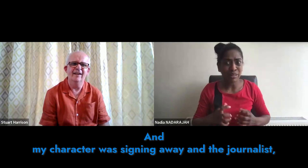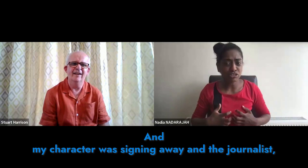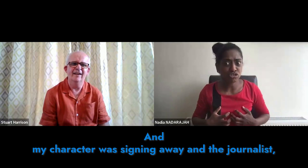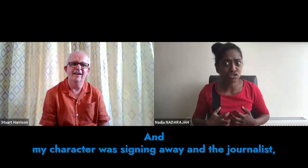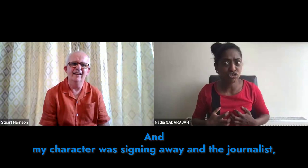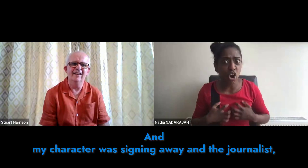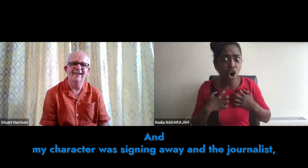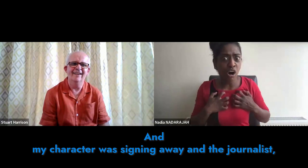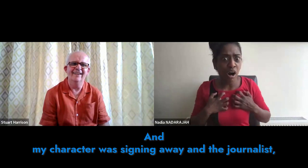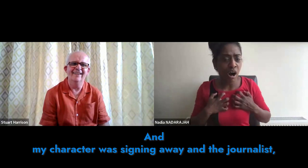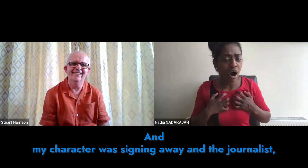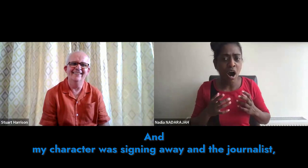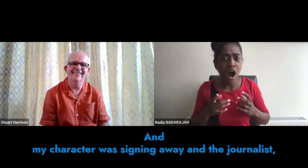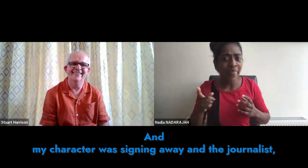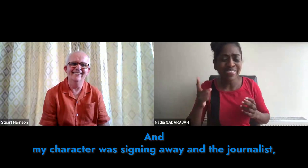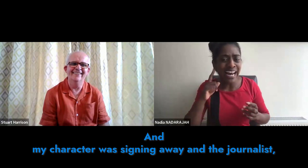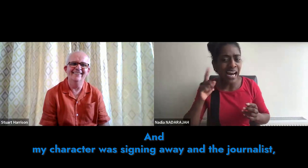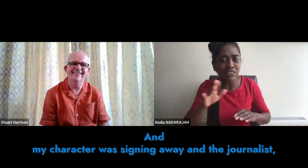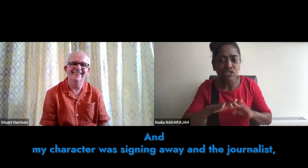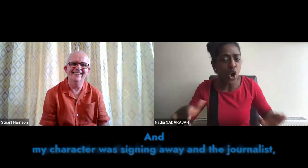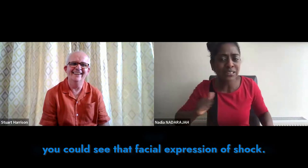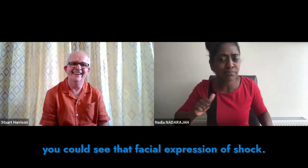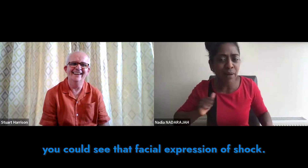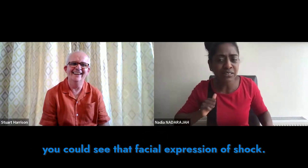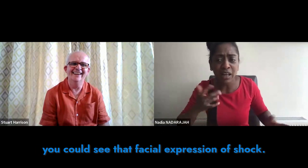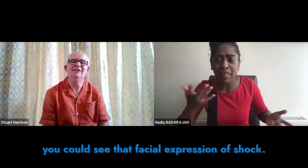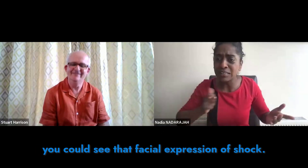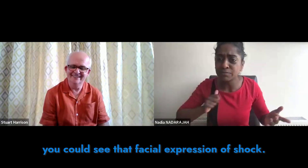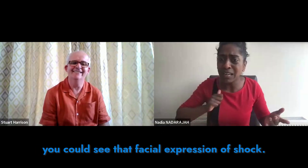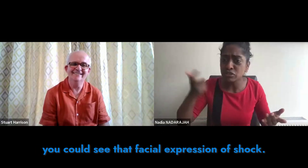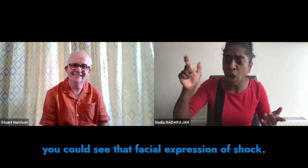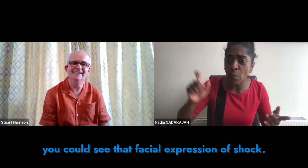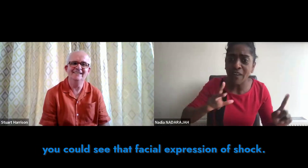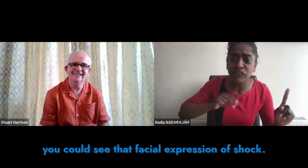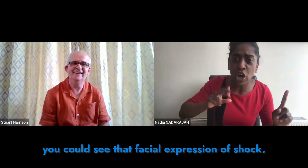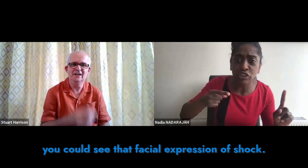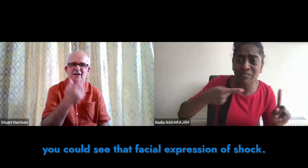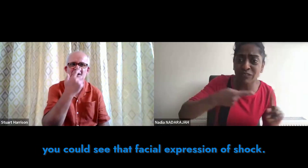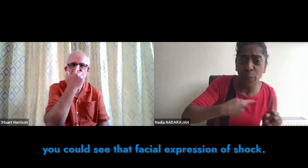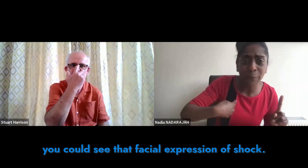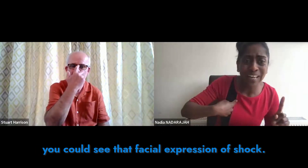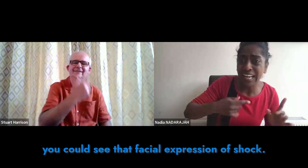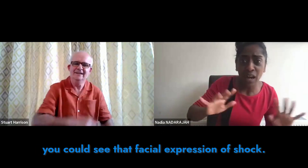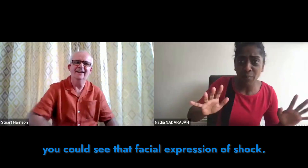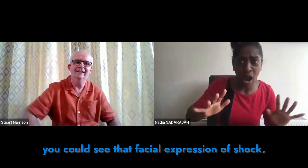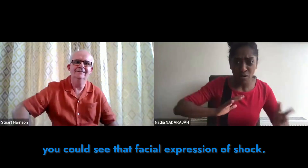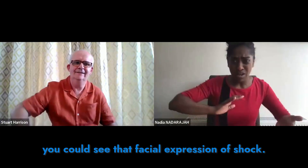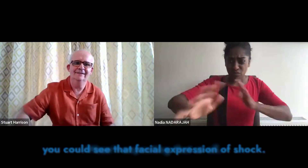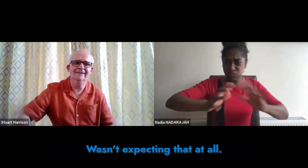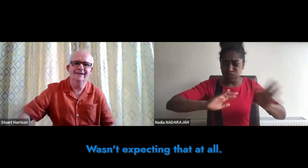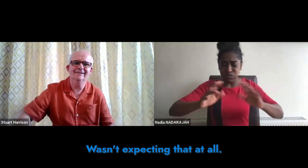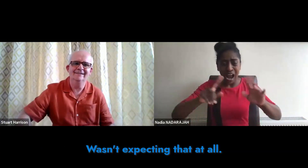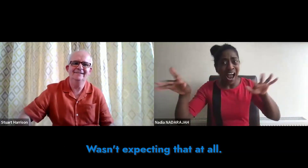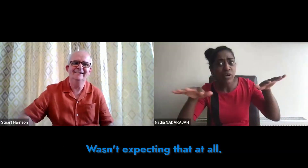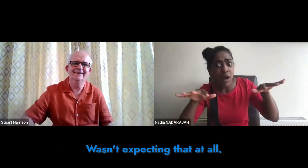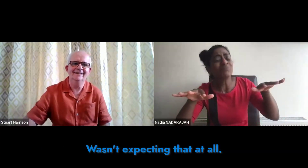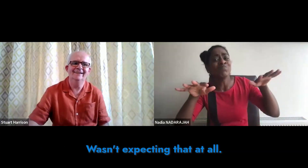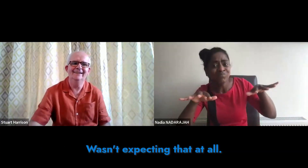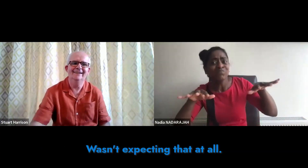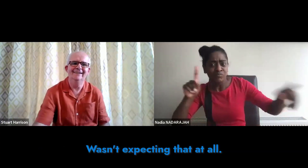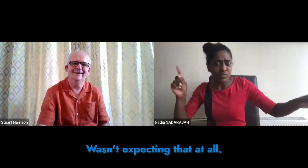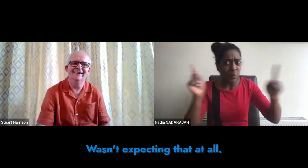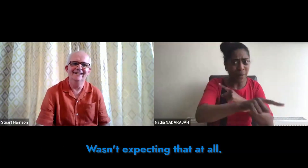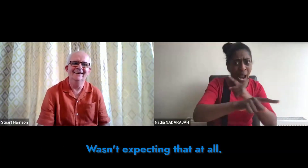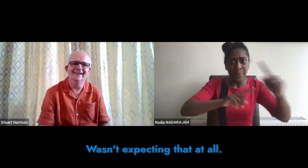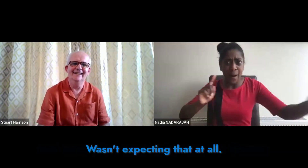was signing away, and the journalist, you could see that facial Mm, expression of shock. hmm Wasn't expecting